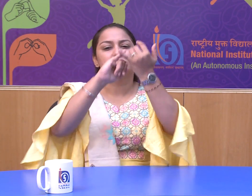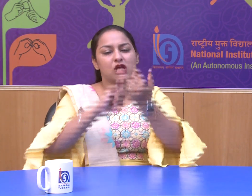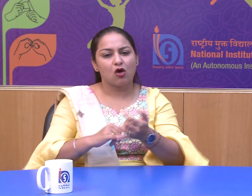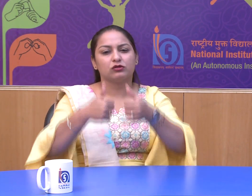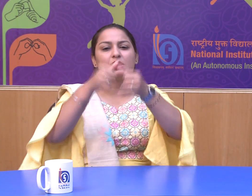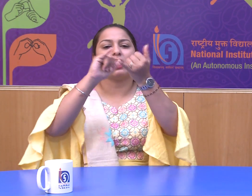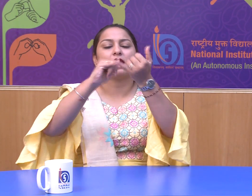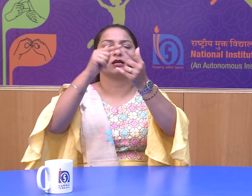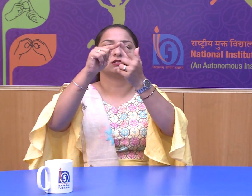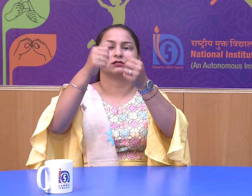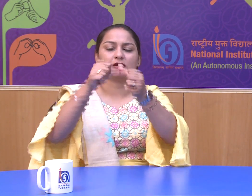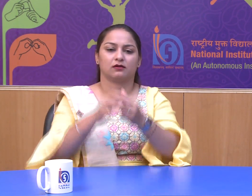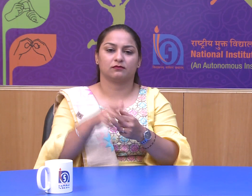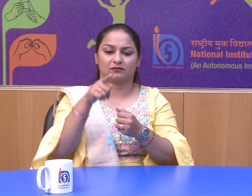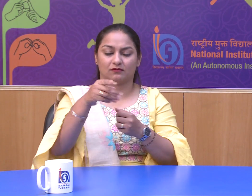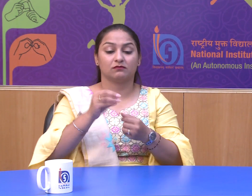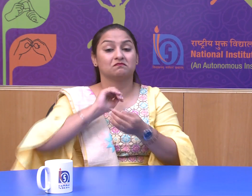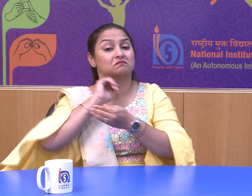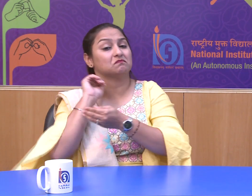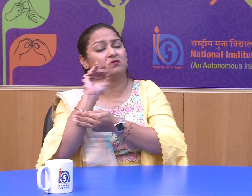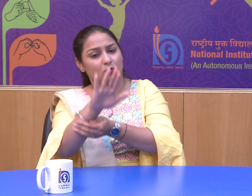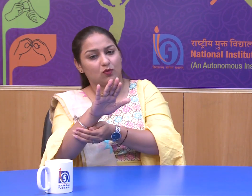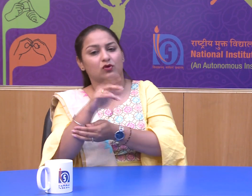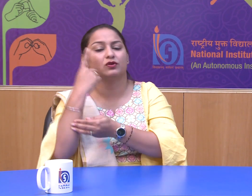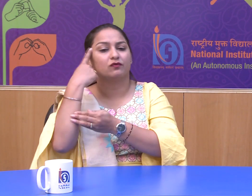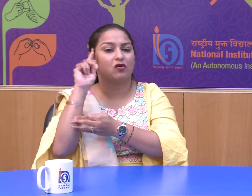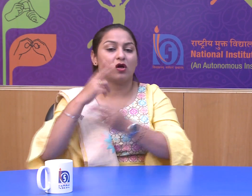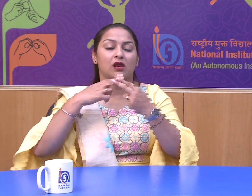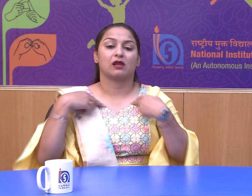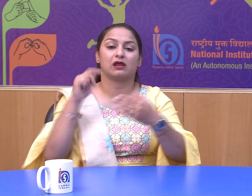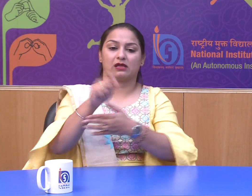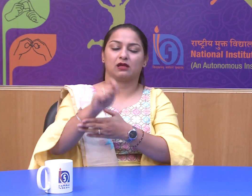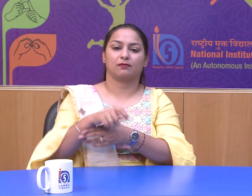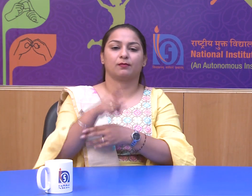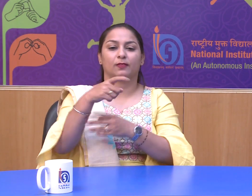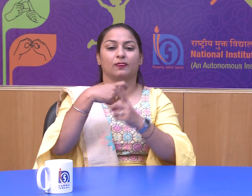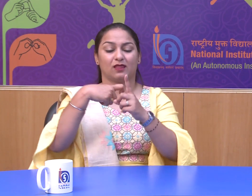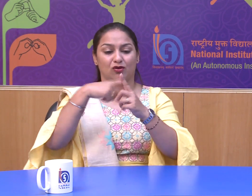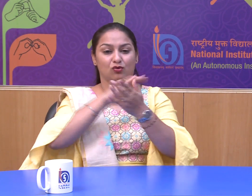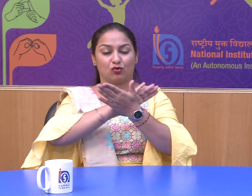Pulakesin too sent an ambassador to King Khusro II of